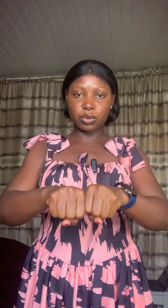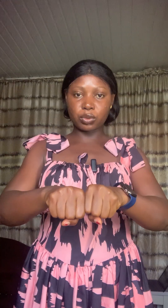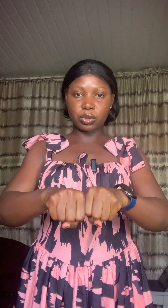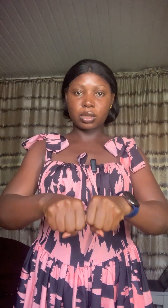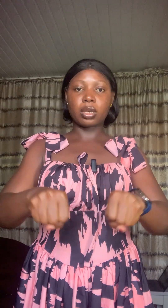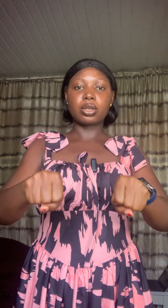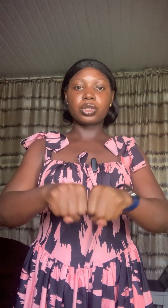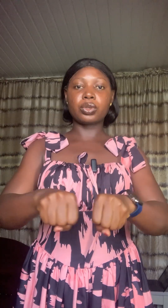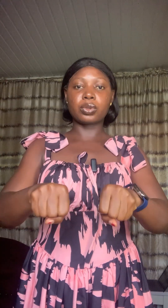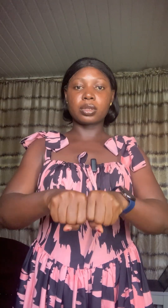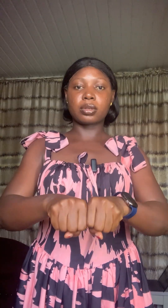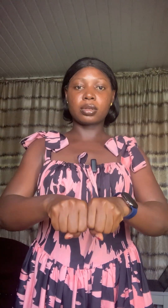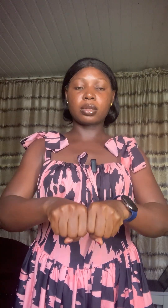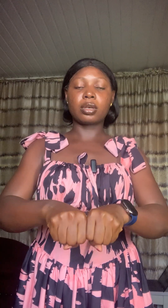shoes.